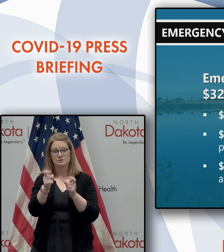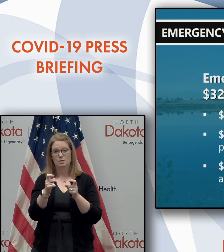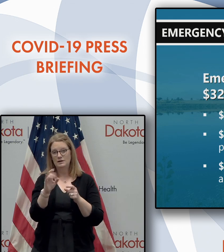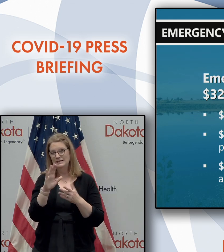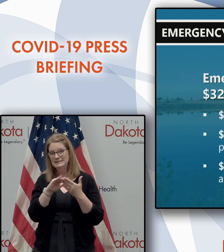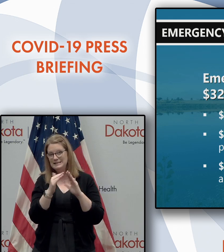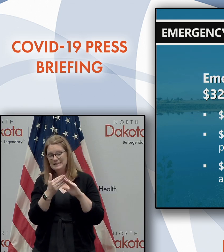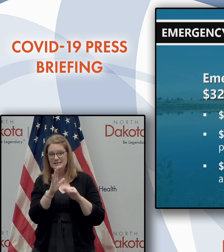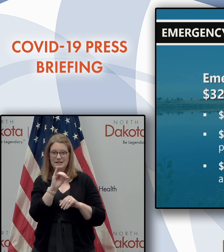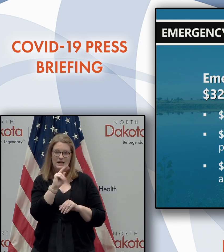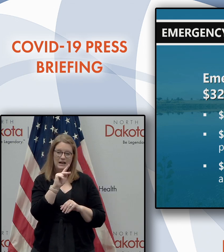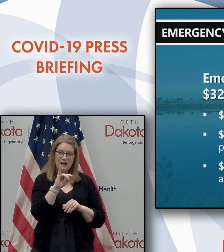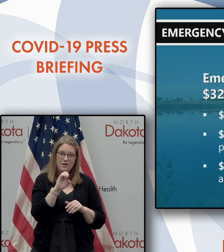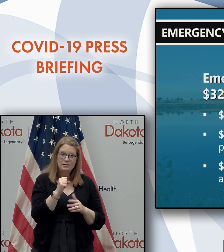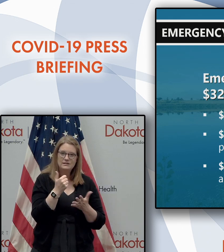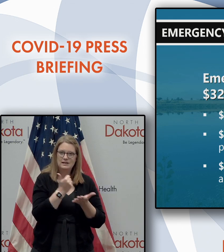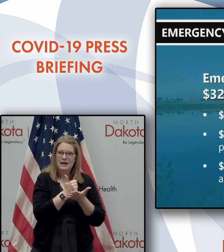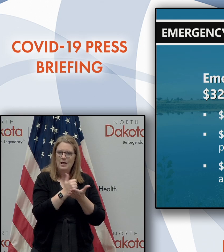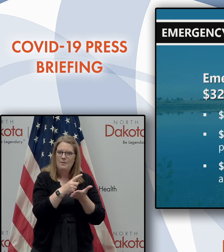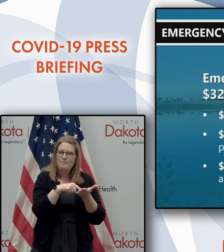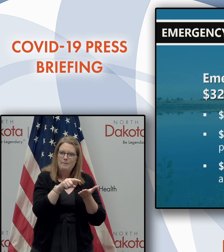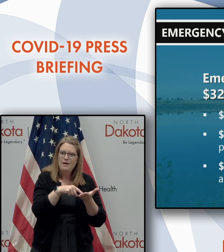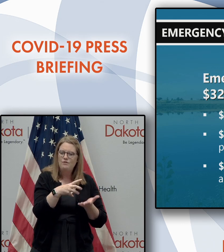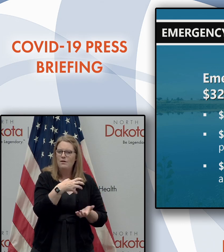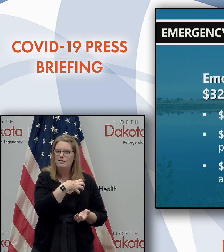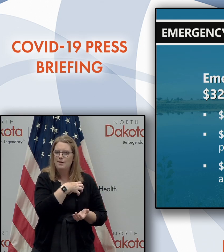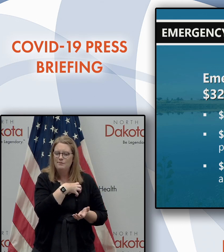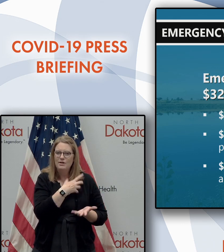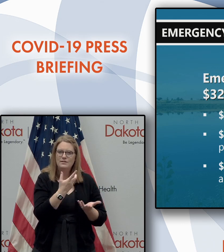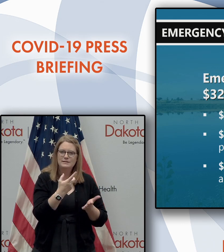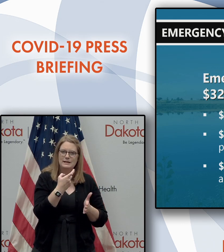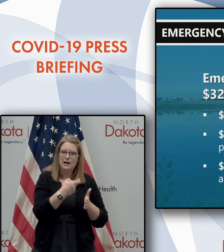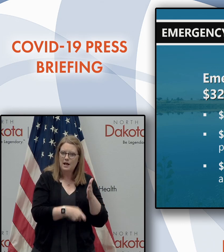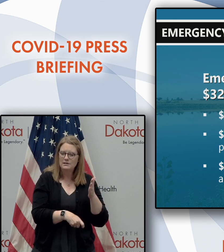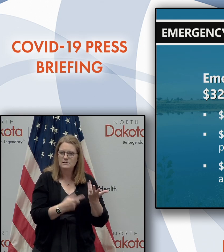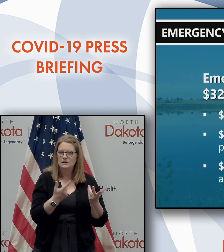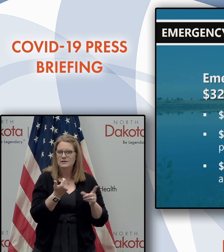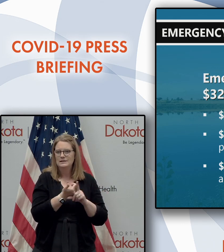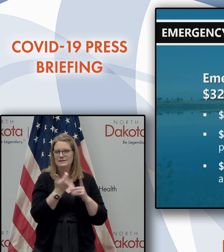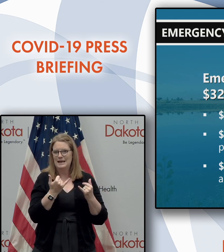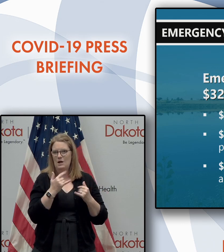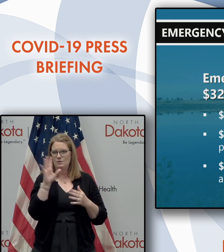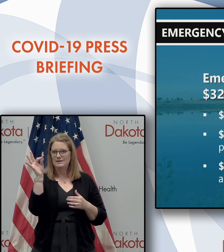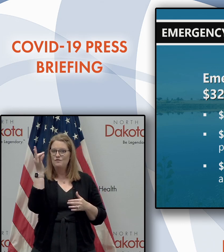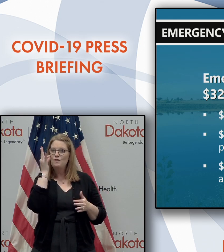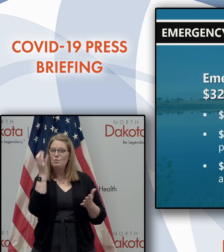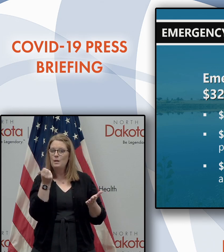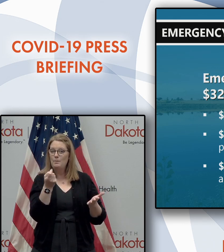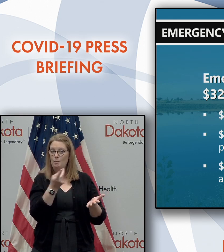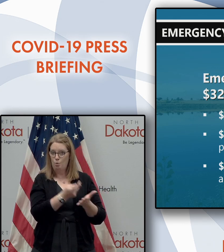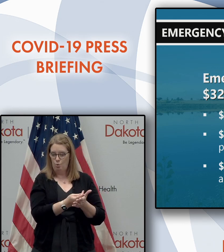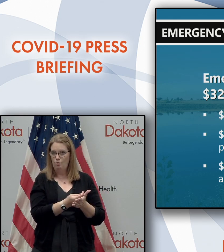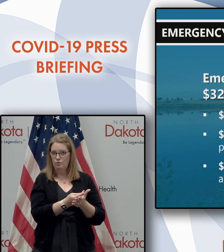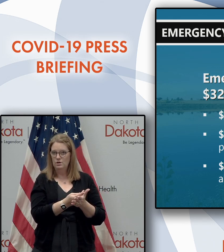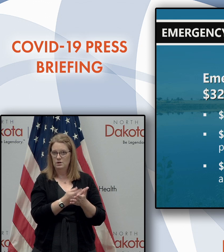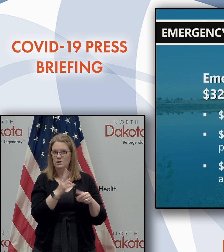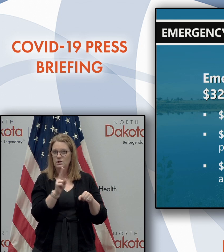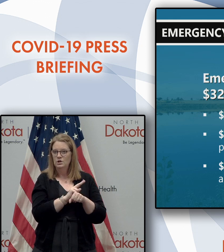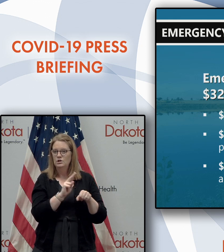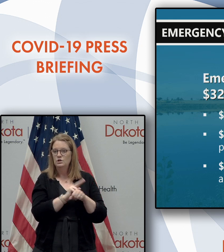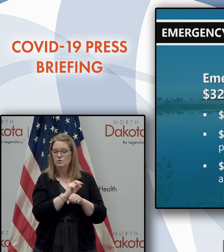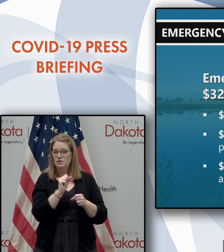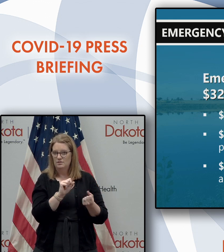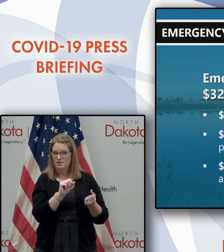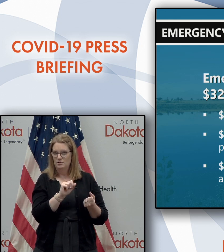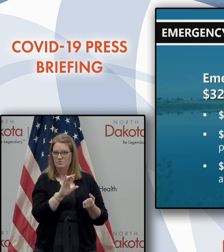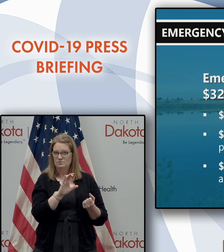counties to help pay for local law enforcement costs, which is a federally approved use of the coronavirus funds. And